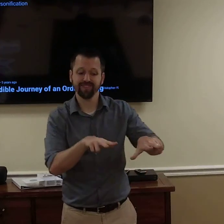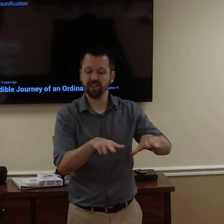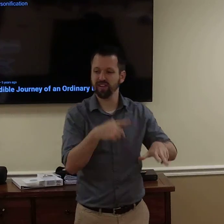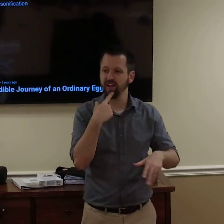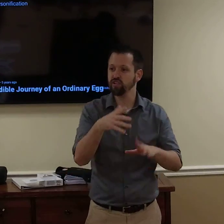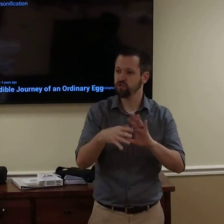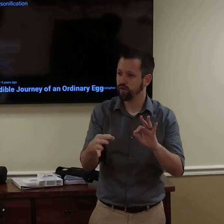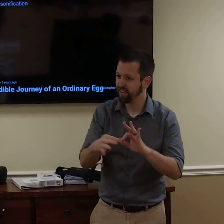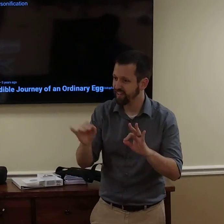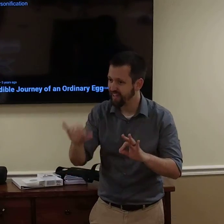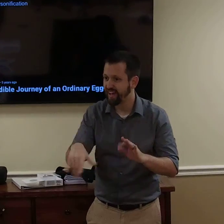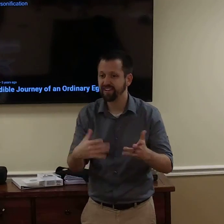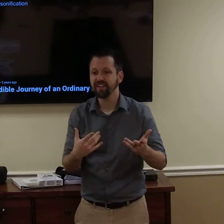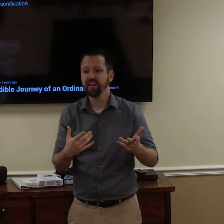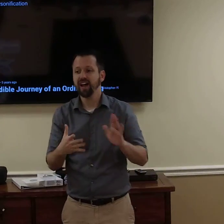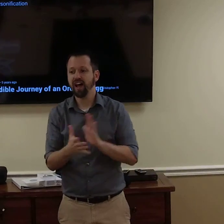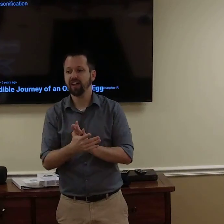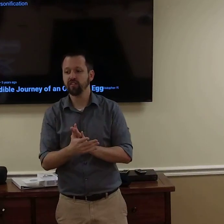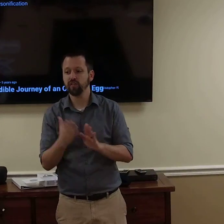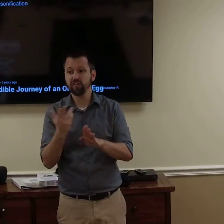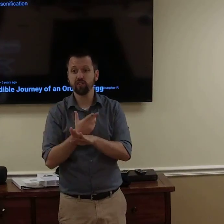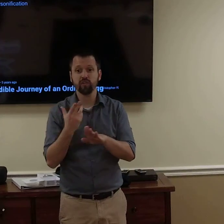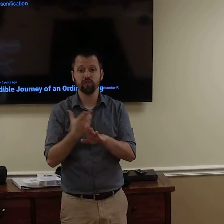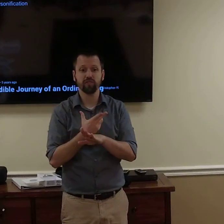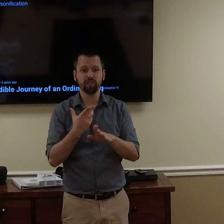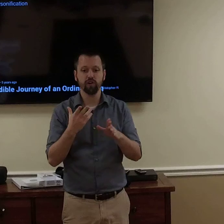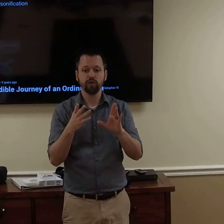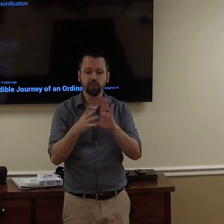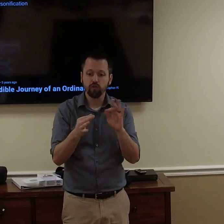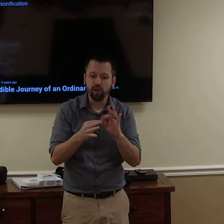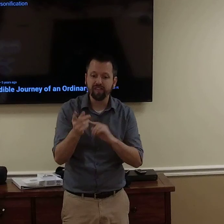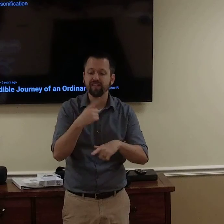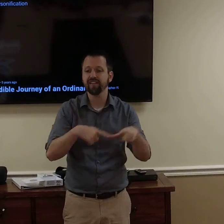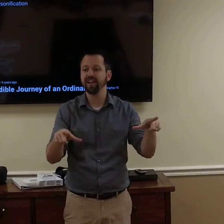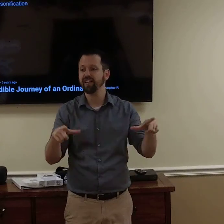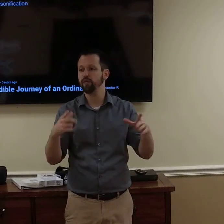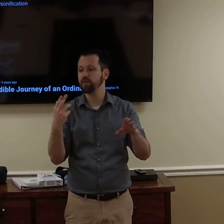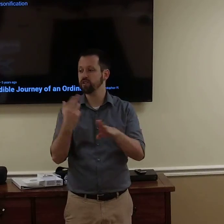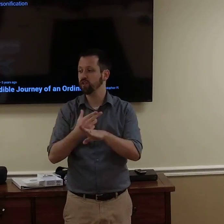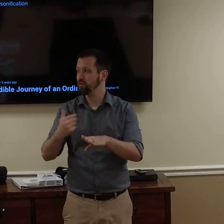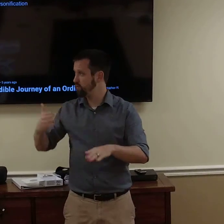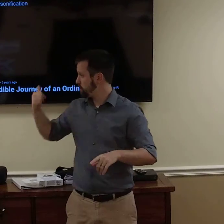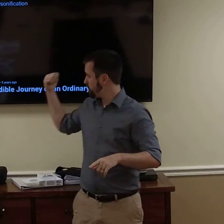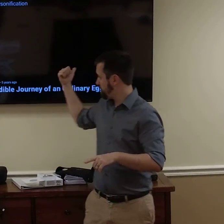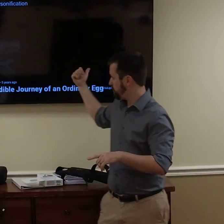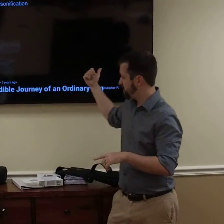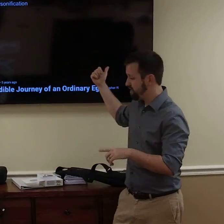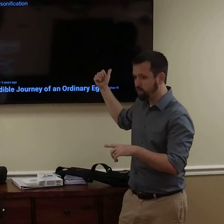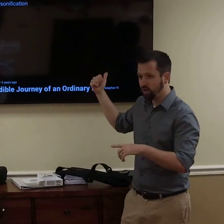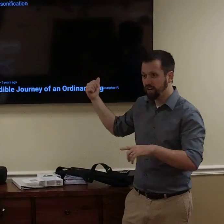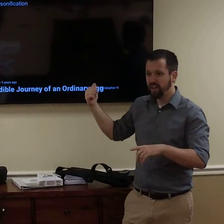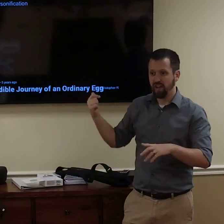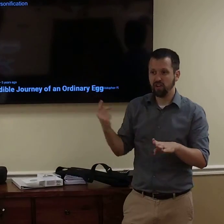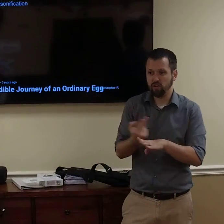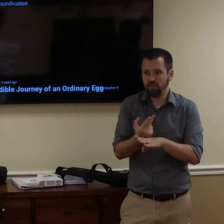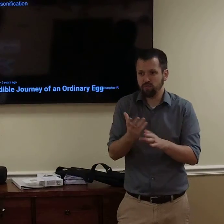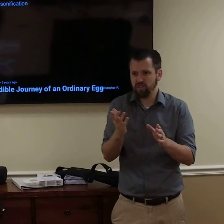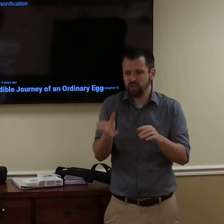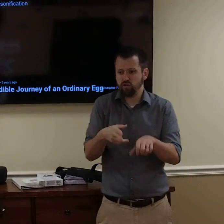could tell a story like that. So these are used, in stories in sign language. They're used, we saw like with this one, you use them just in your